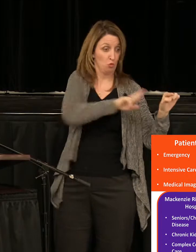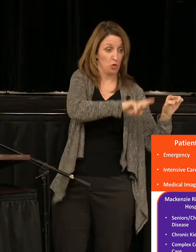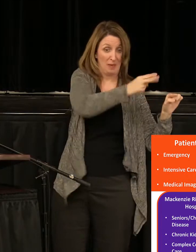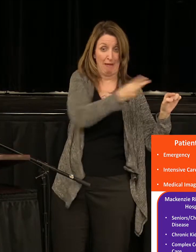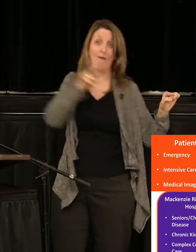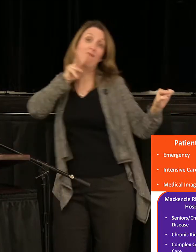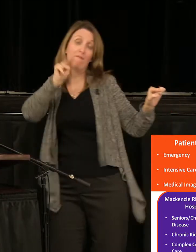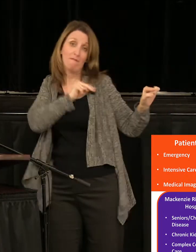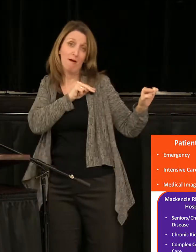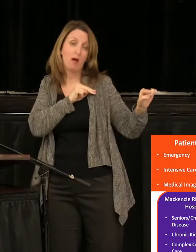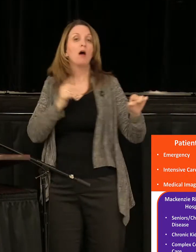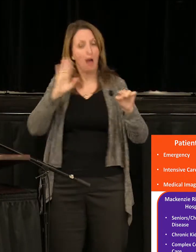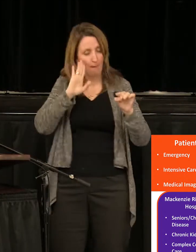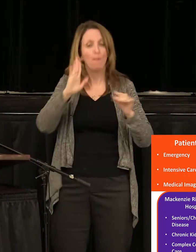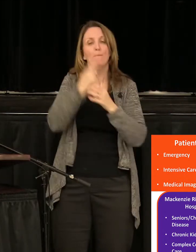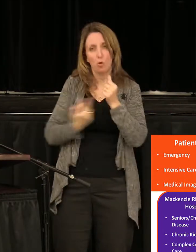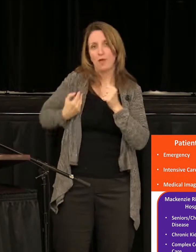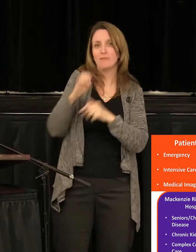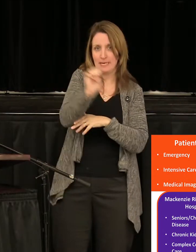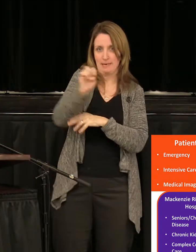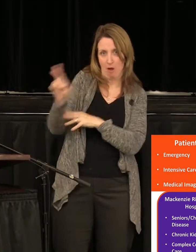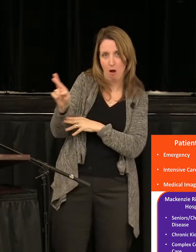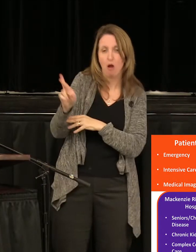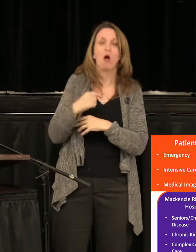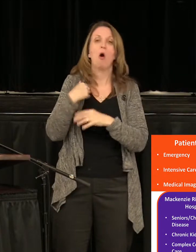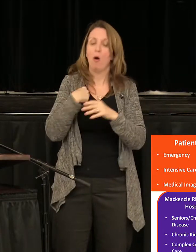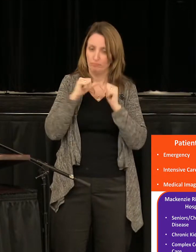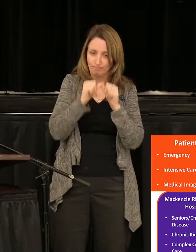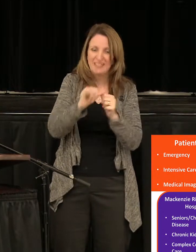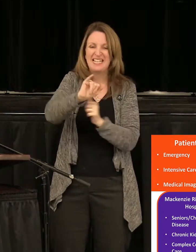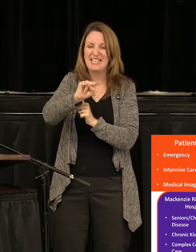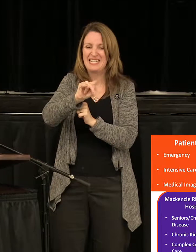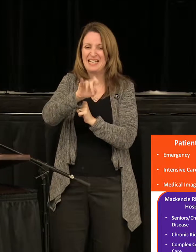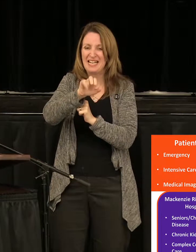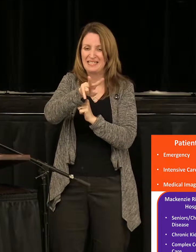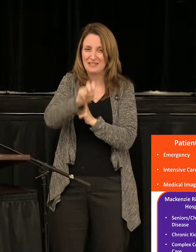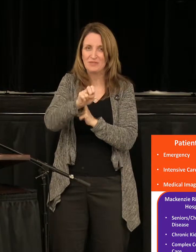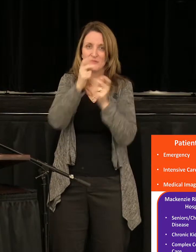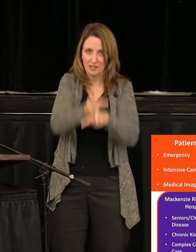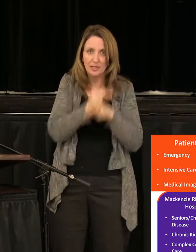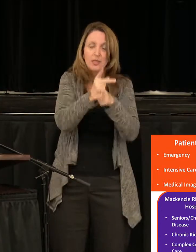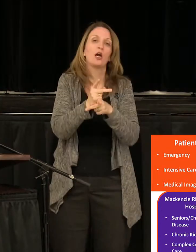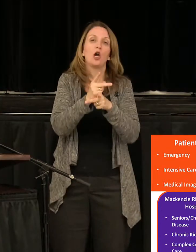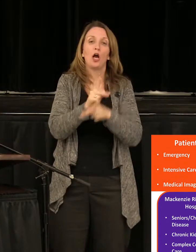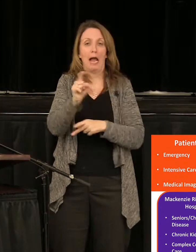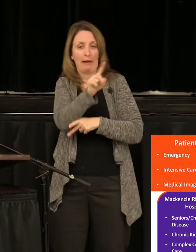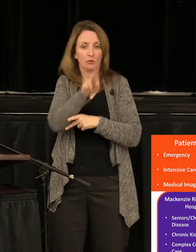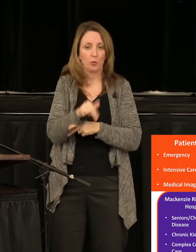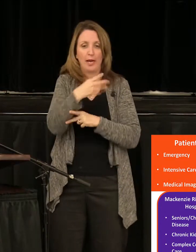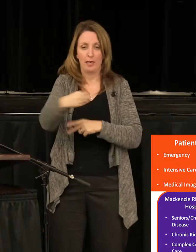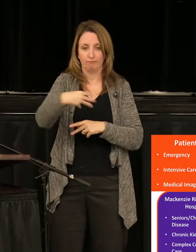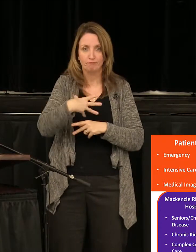two full-service emergency departments, two intensive care units. There'll be medical imaging, x-ray services at both